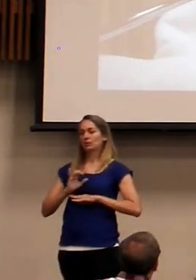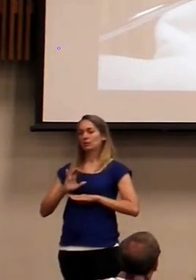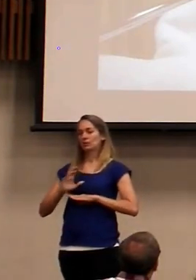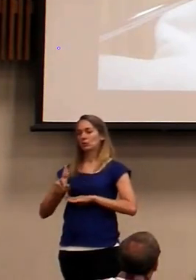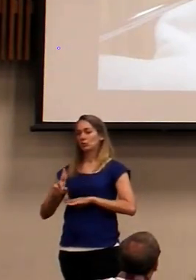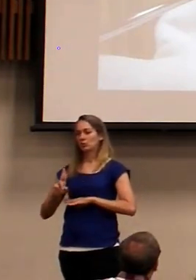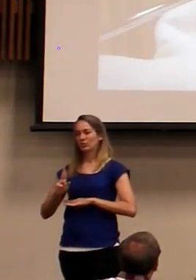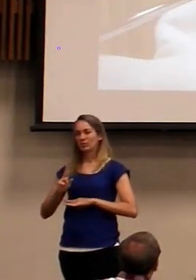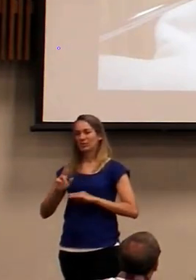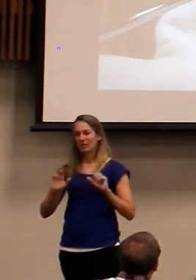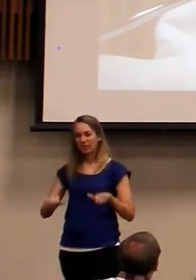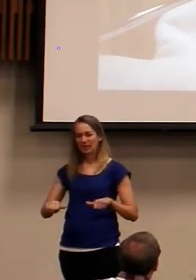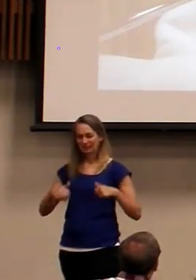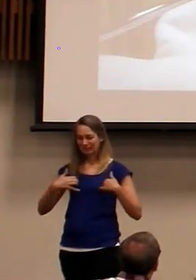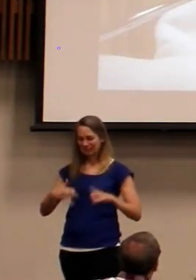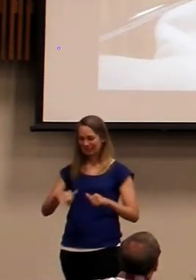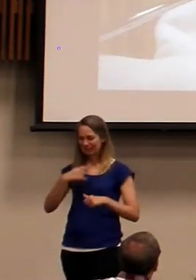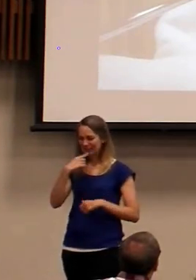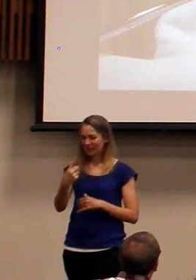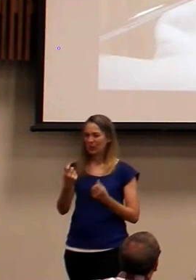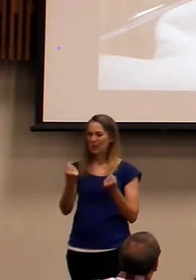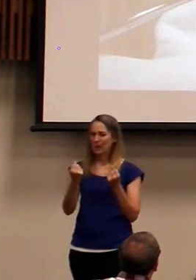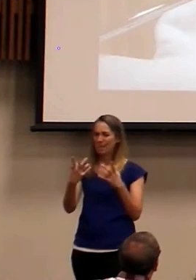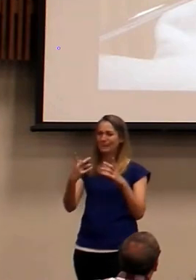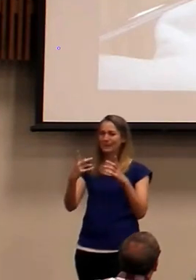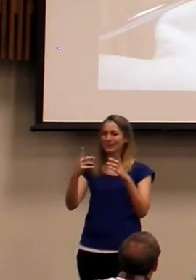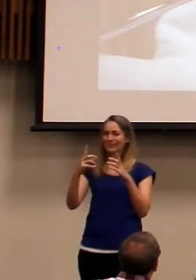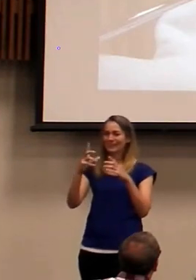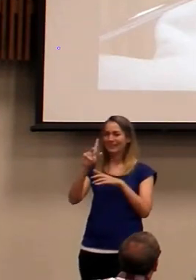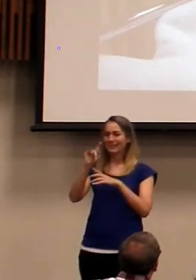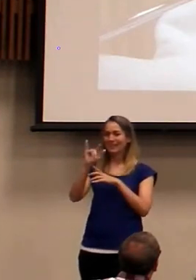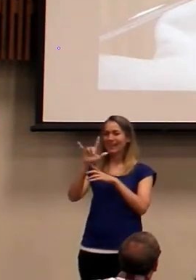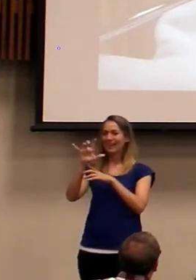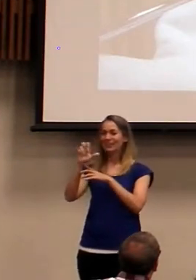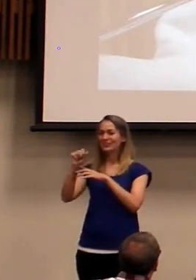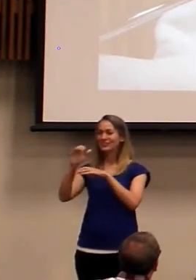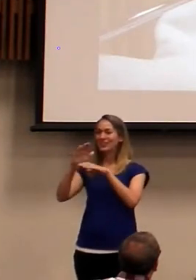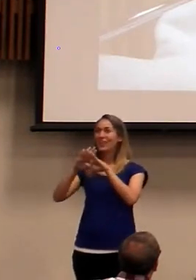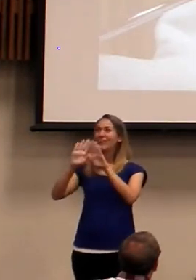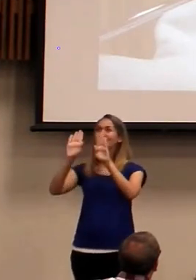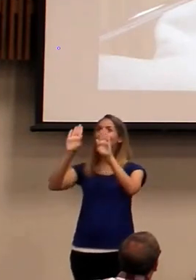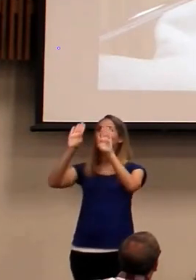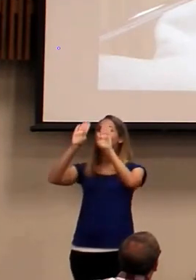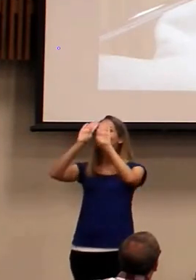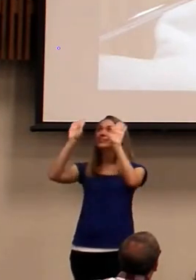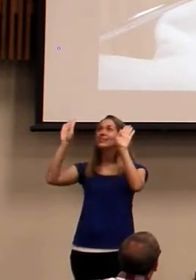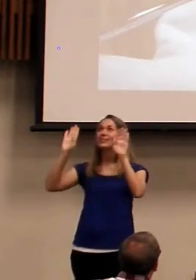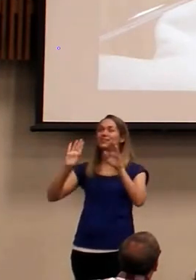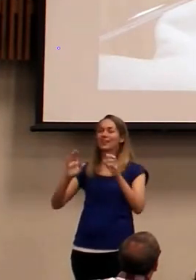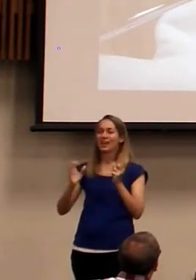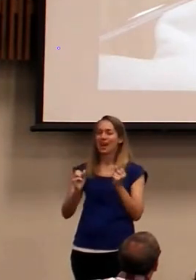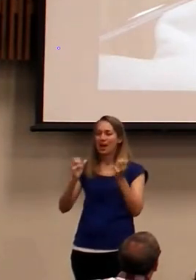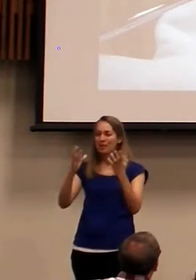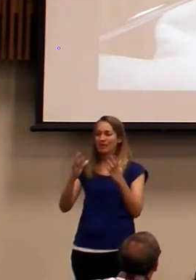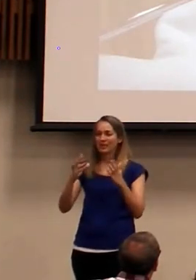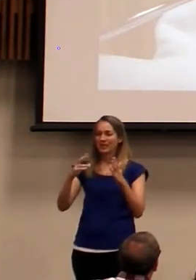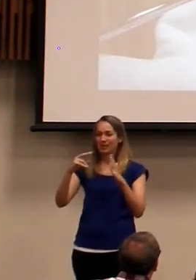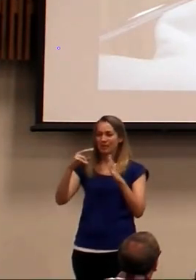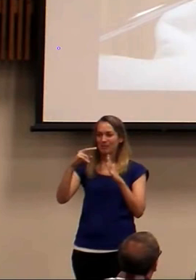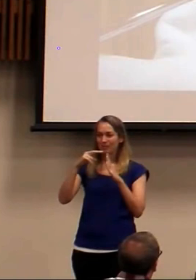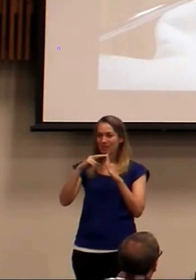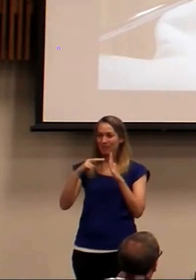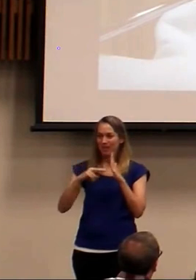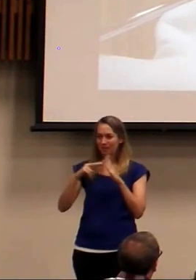can still tell you about how many tiles are on the ceiling, how many electrical plugs are on the walls. I can still tell you what all the